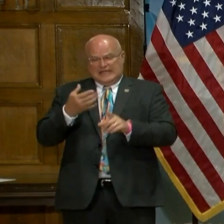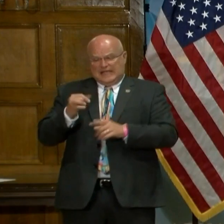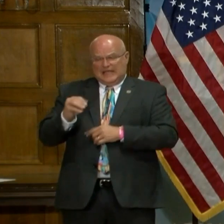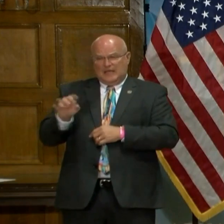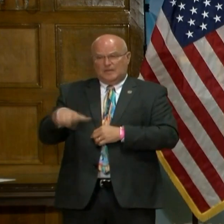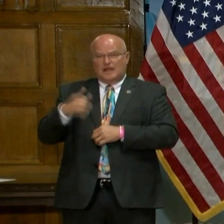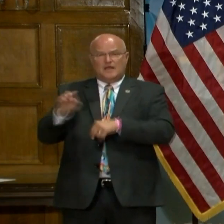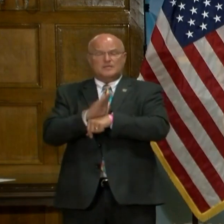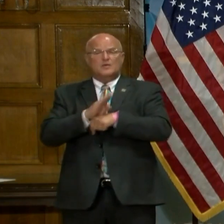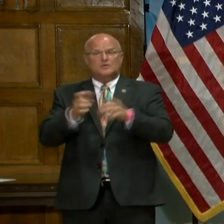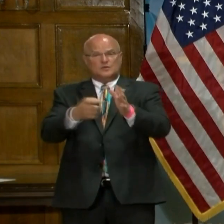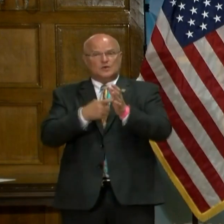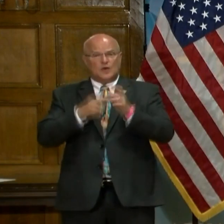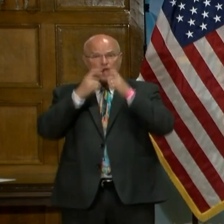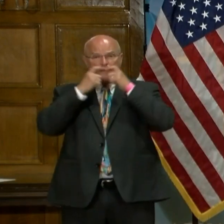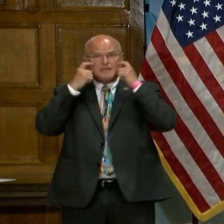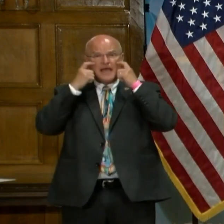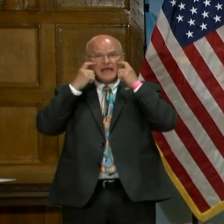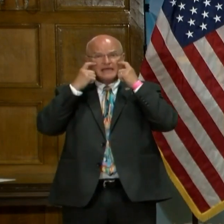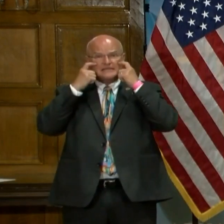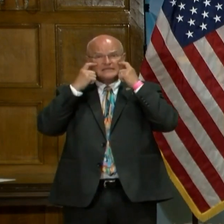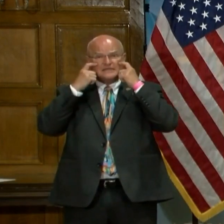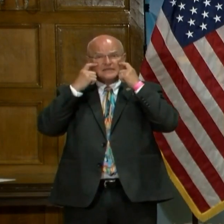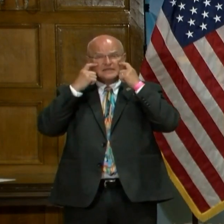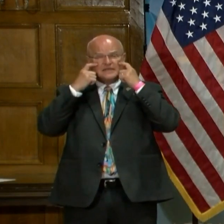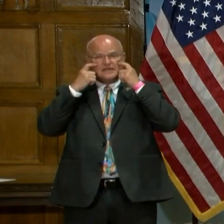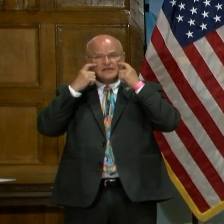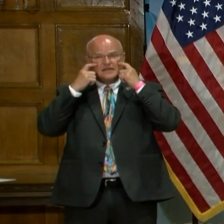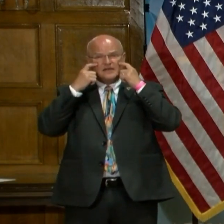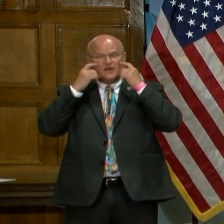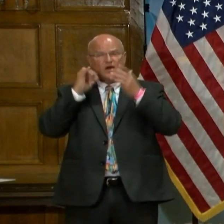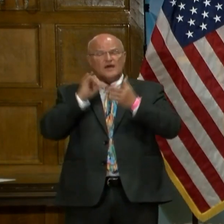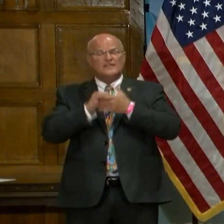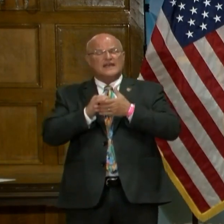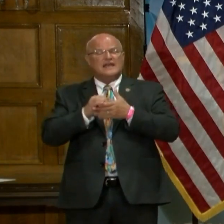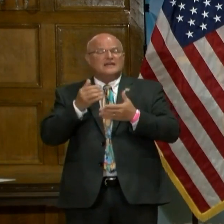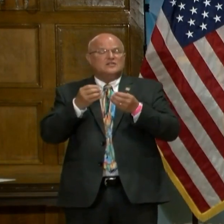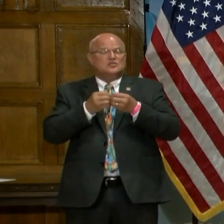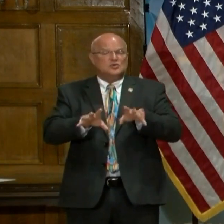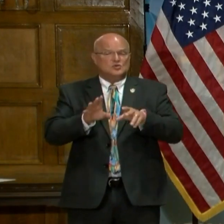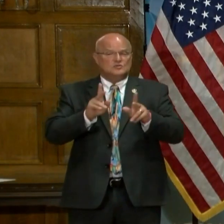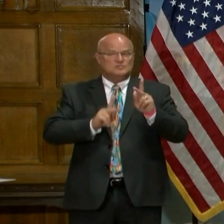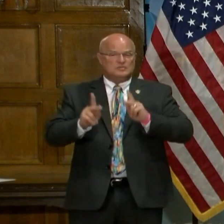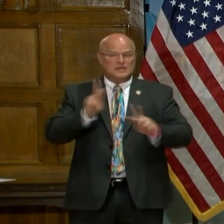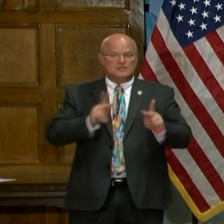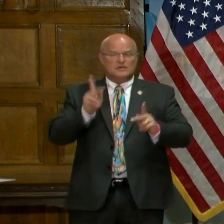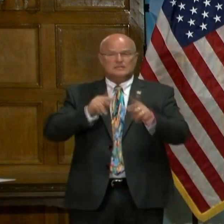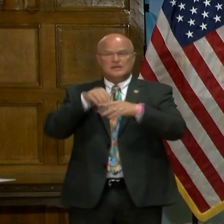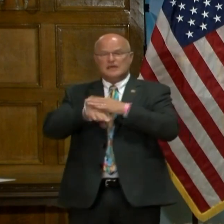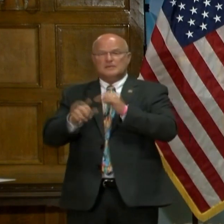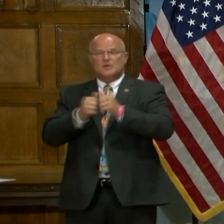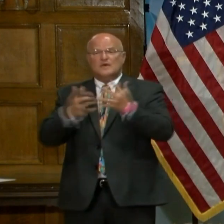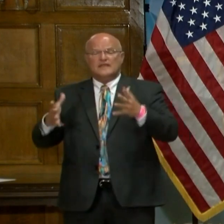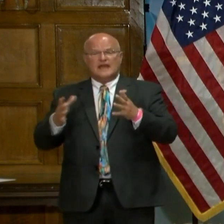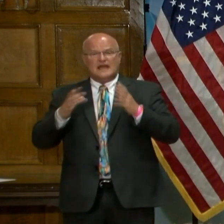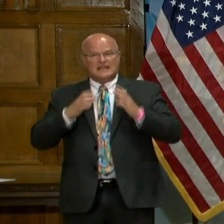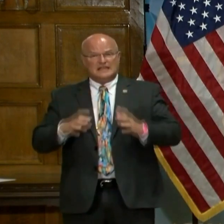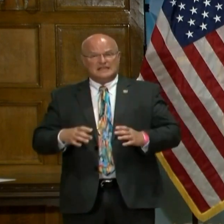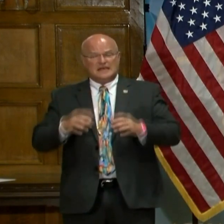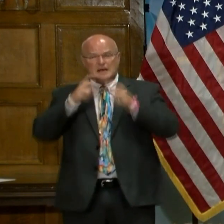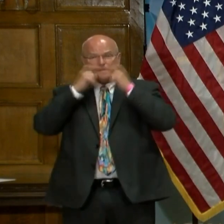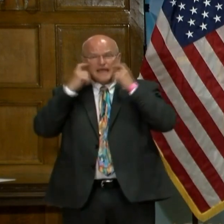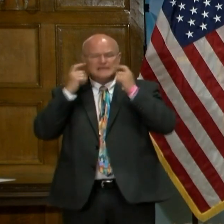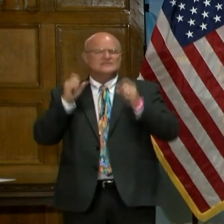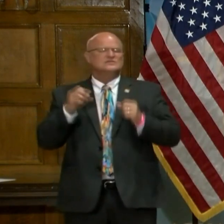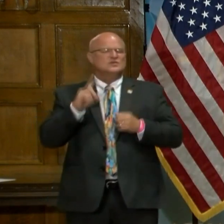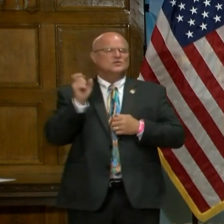businesses who want to require masks look like the bad guy and risk losing customers when someone comes in without one. So his question to